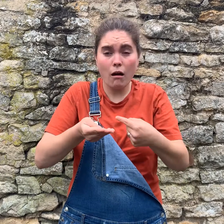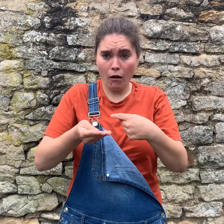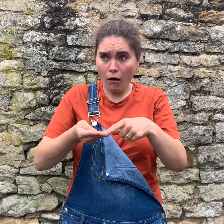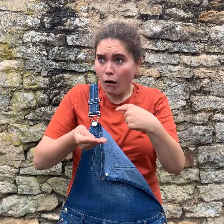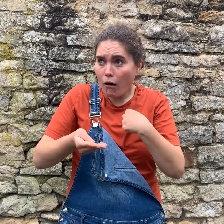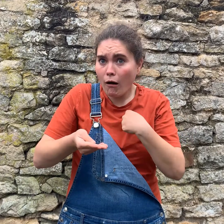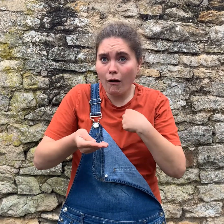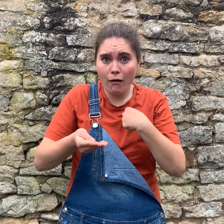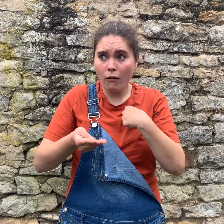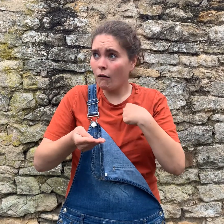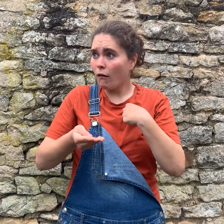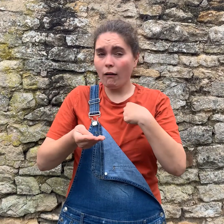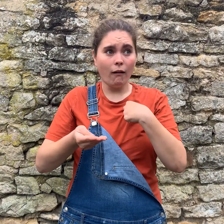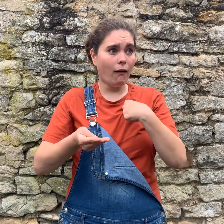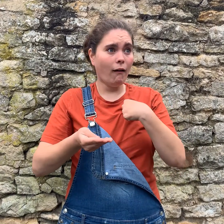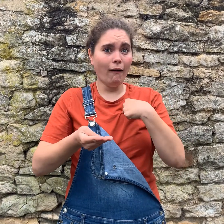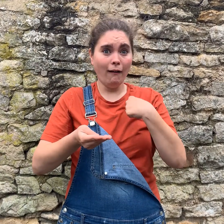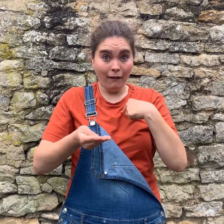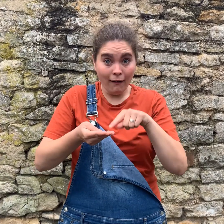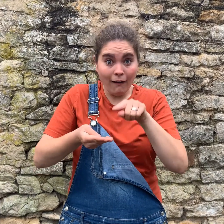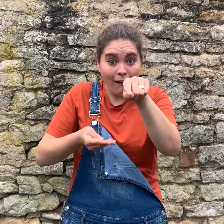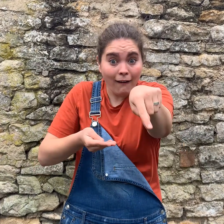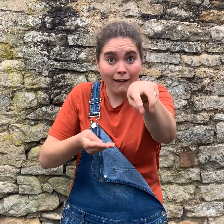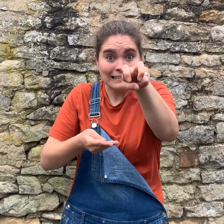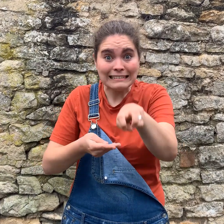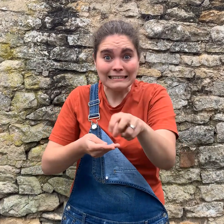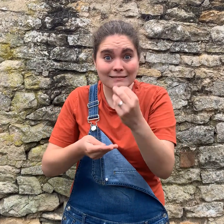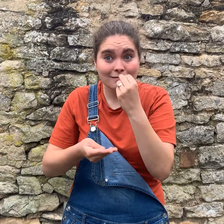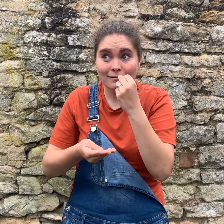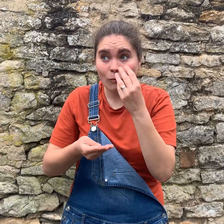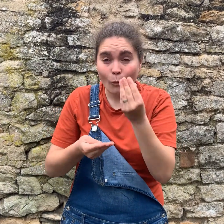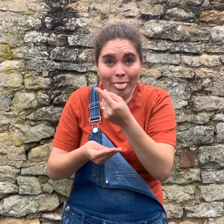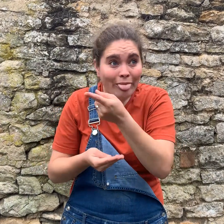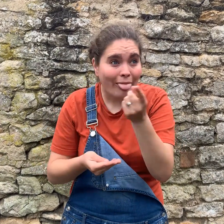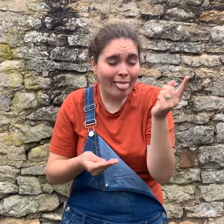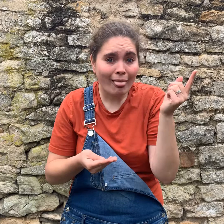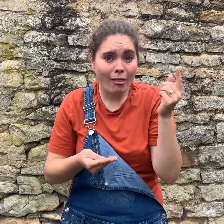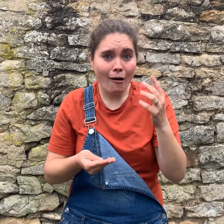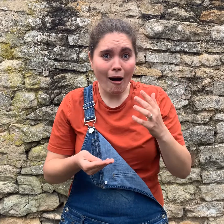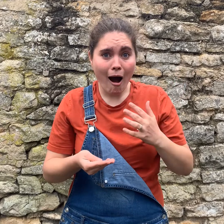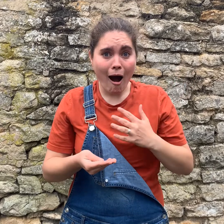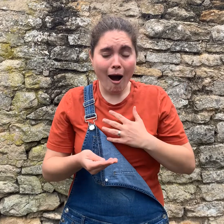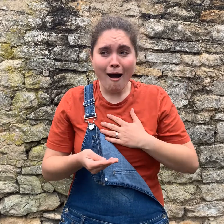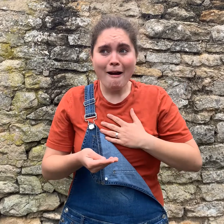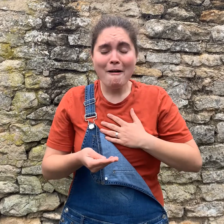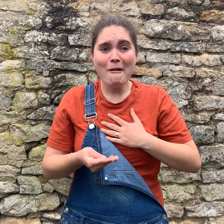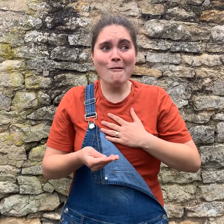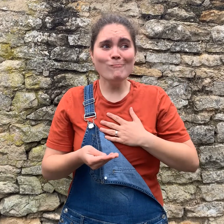of cake. For me, I thought. For me? I can come and join your party.